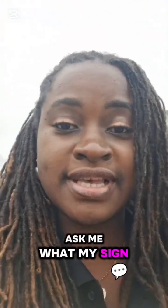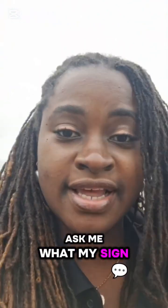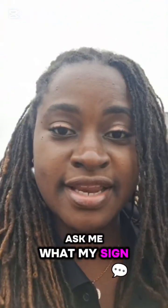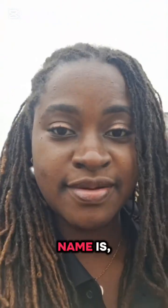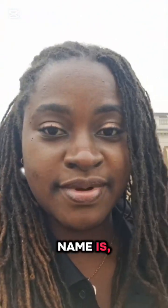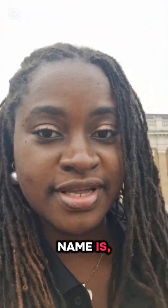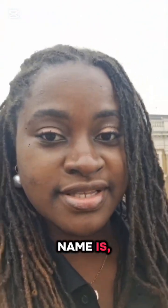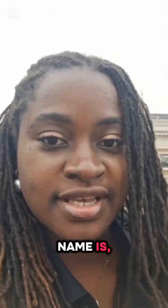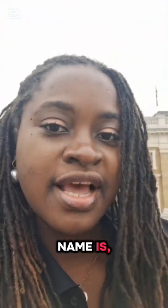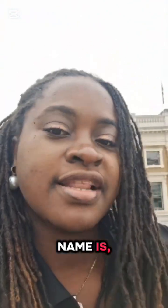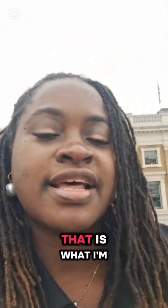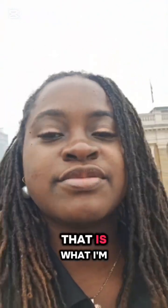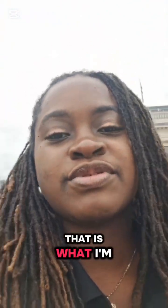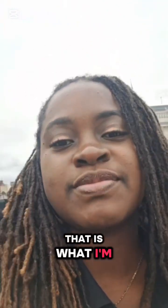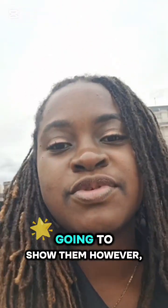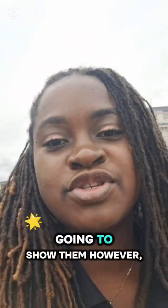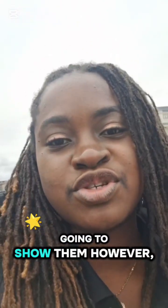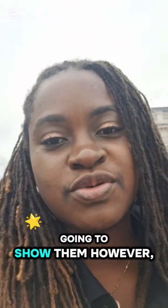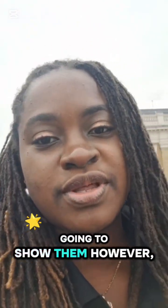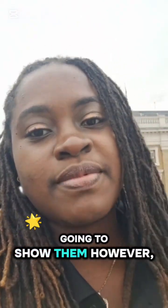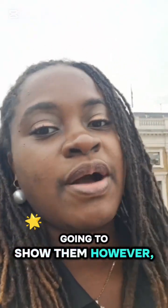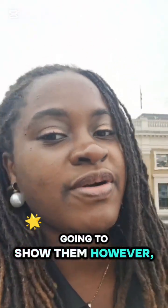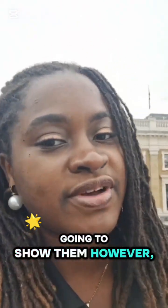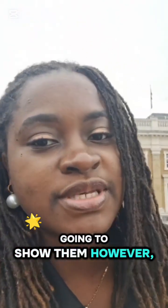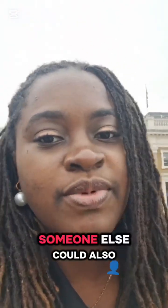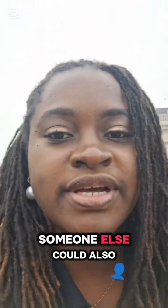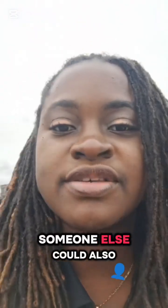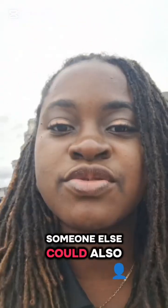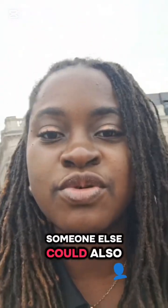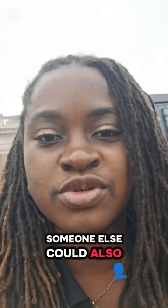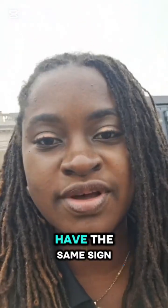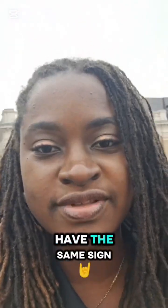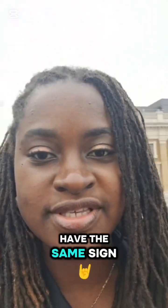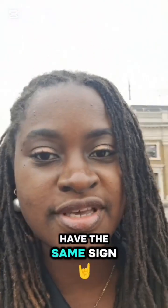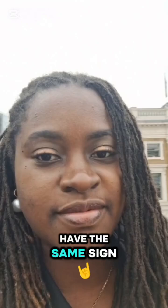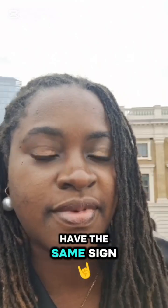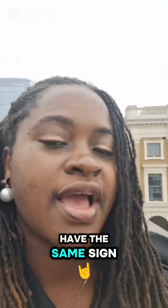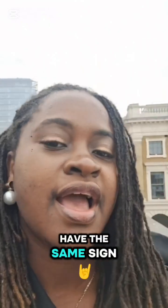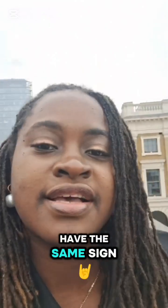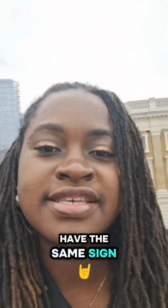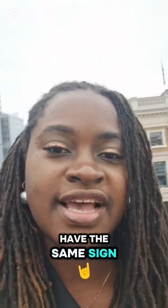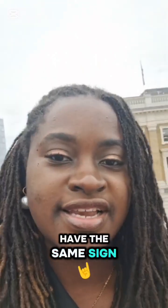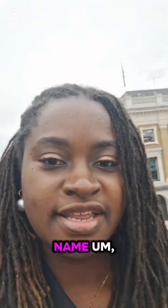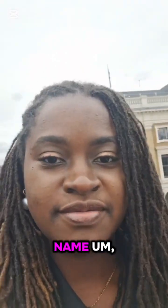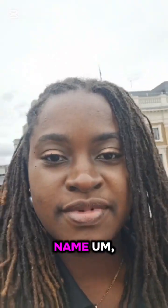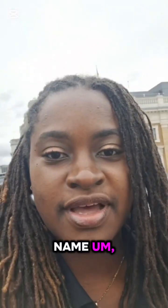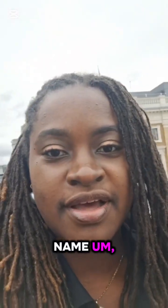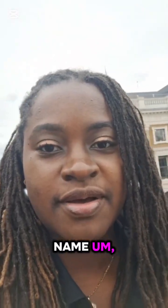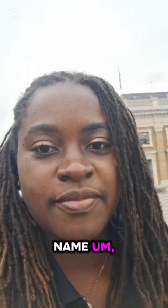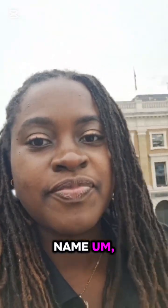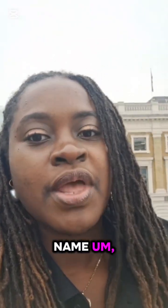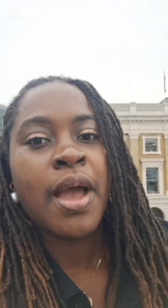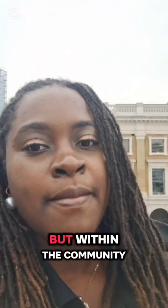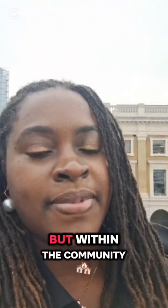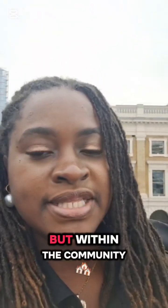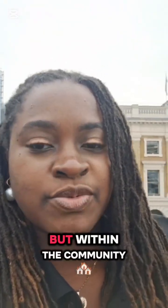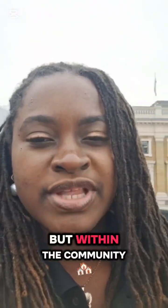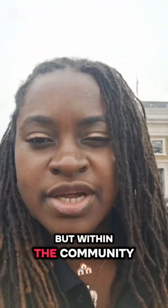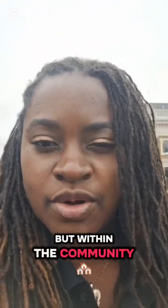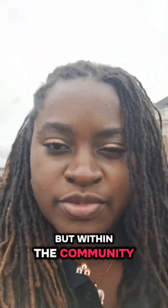name is, that is what I'm going to show them. However, someone else could also have the same sign name. But within the community,